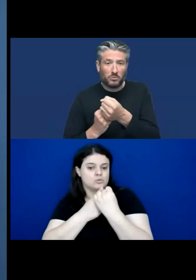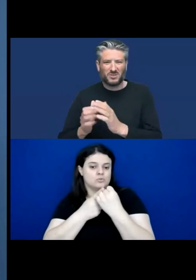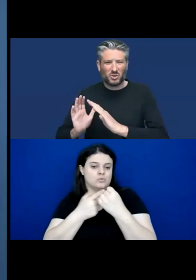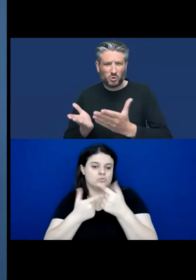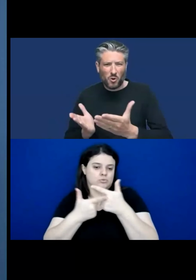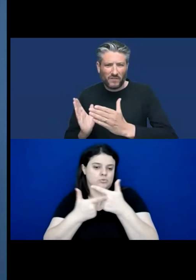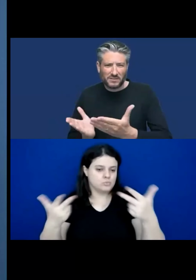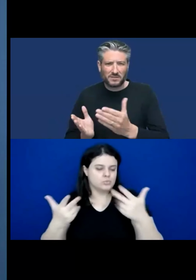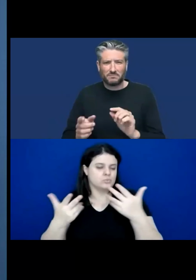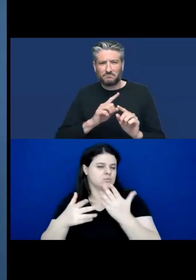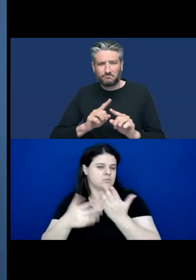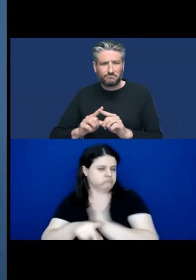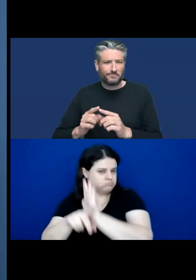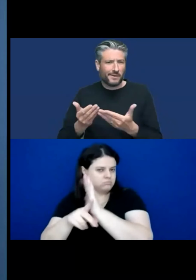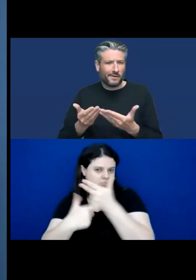so on.